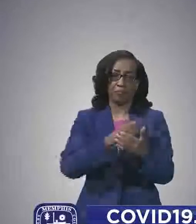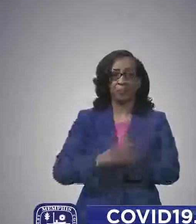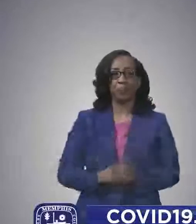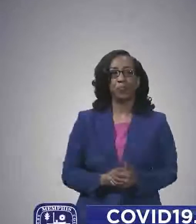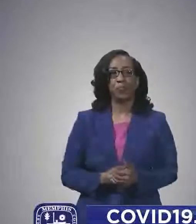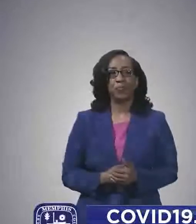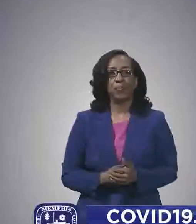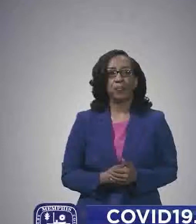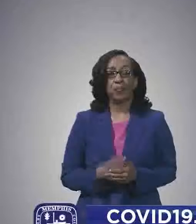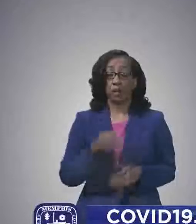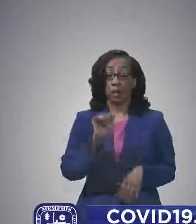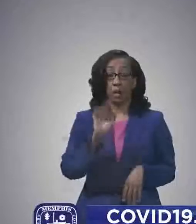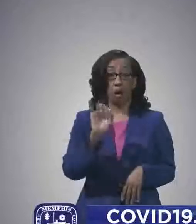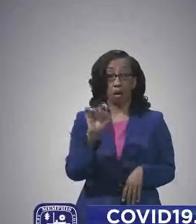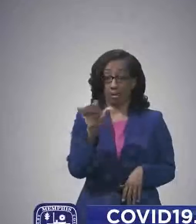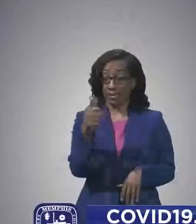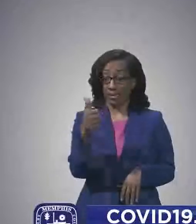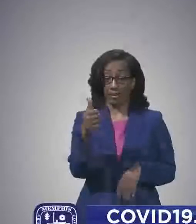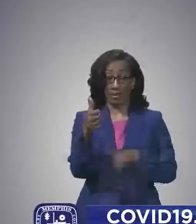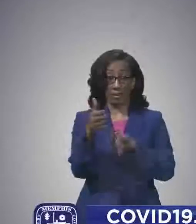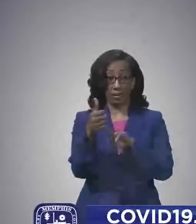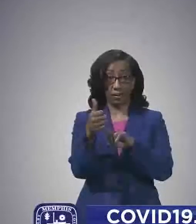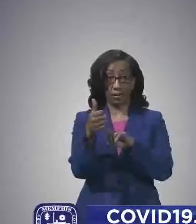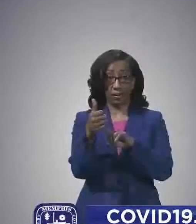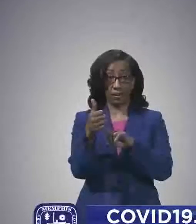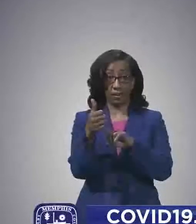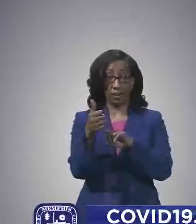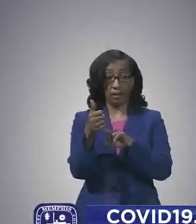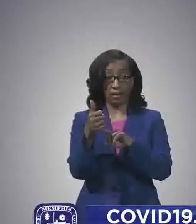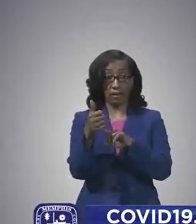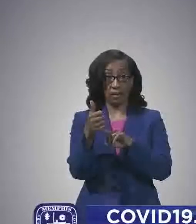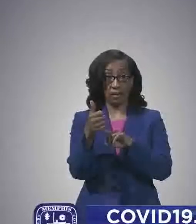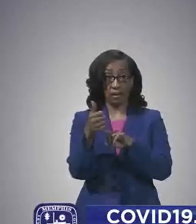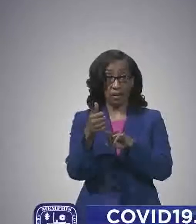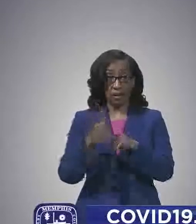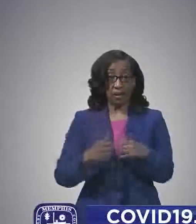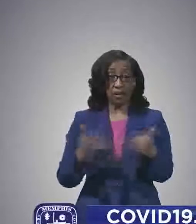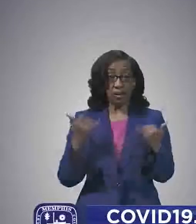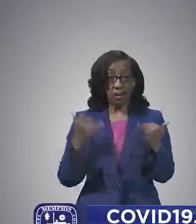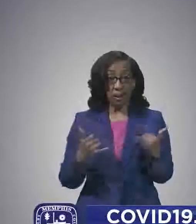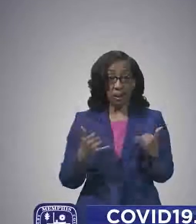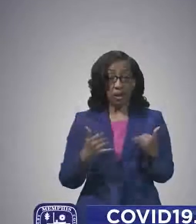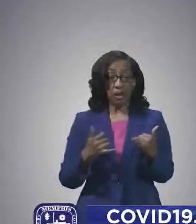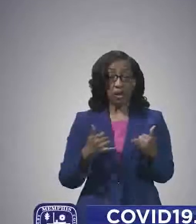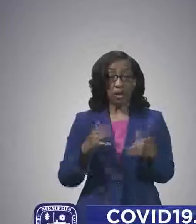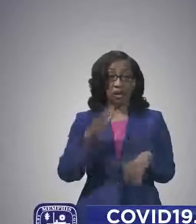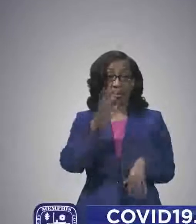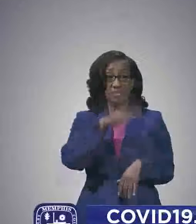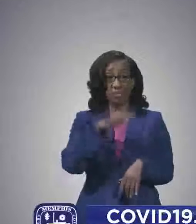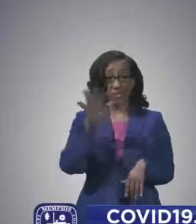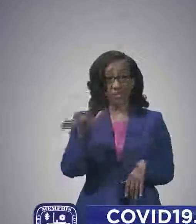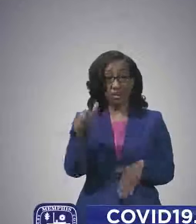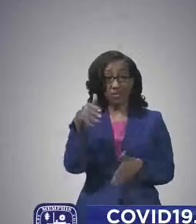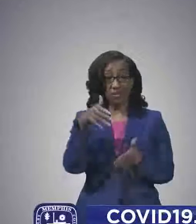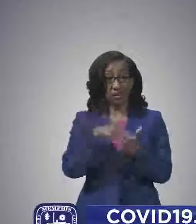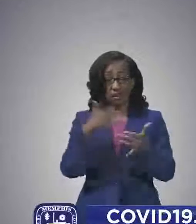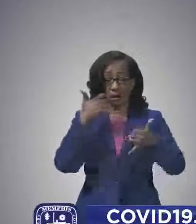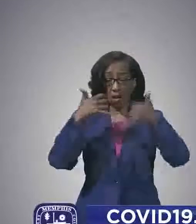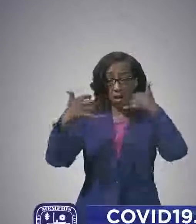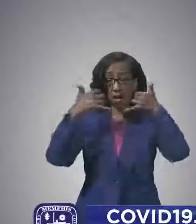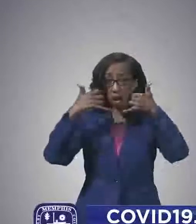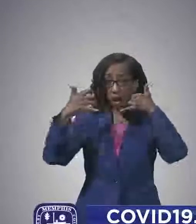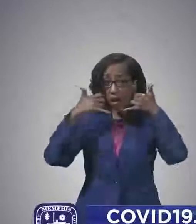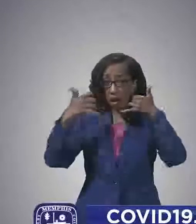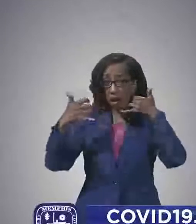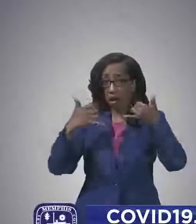As of August 10th, our calling agents have made 55,000 calls and talked to